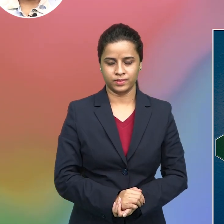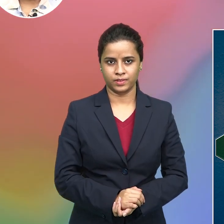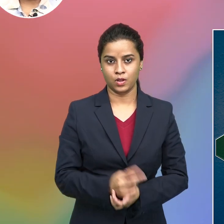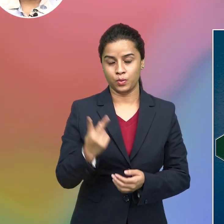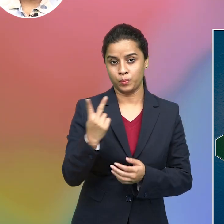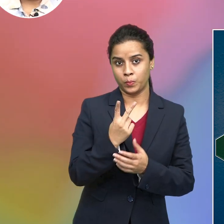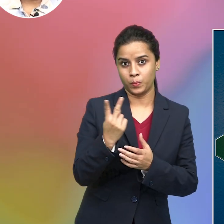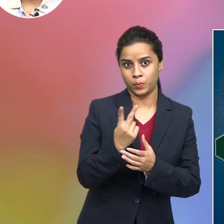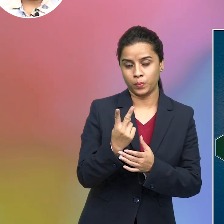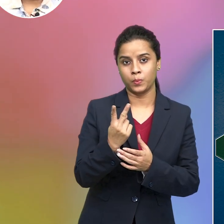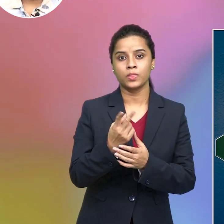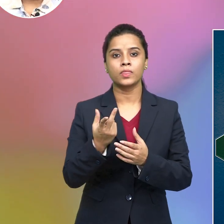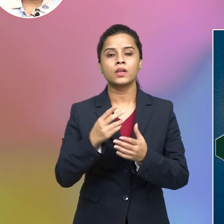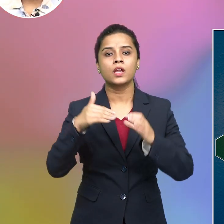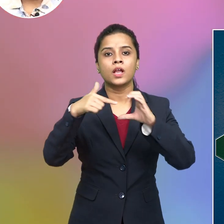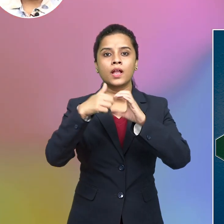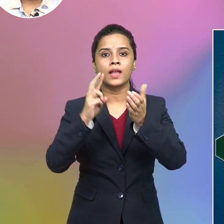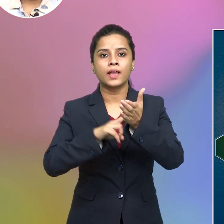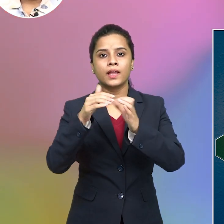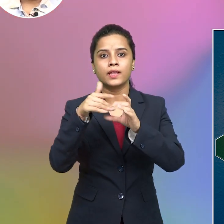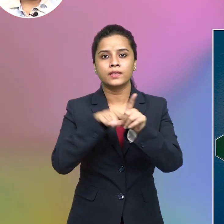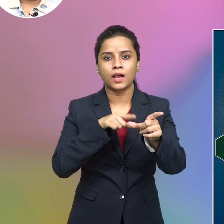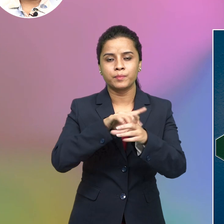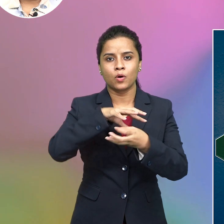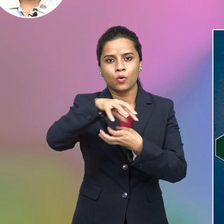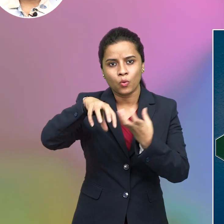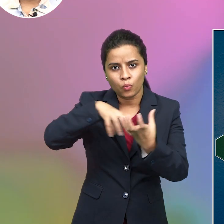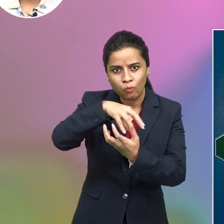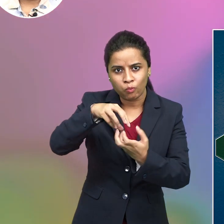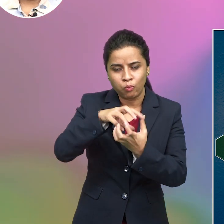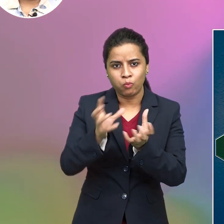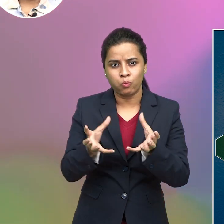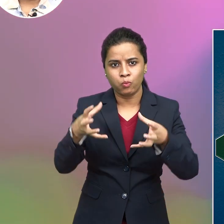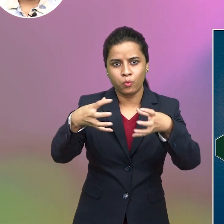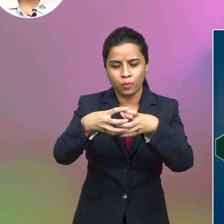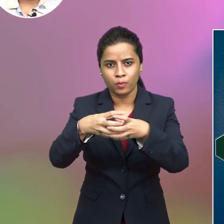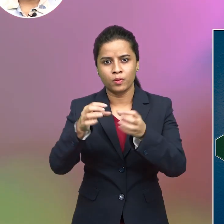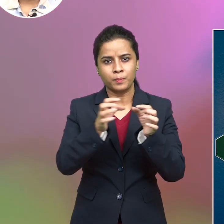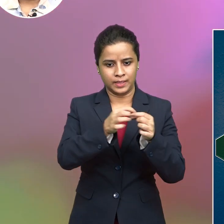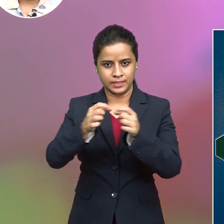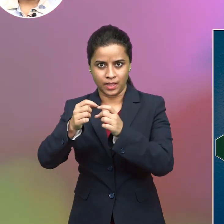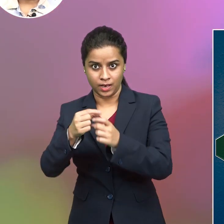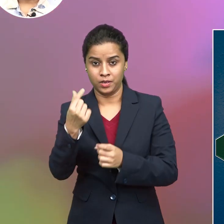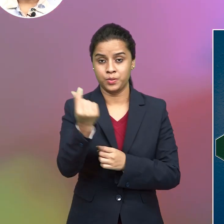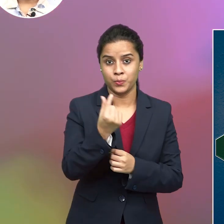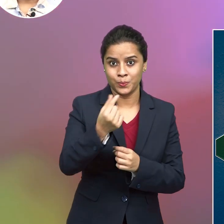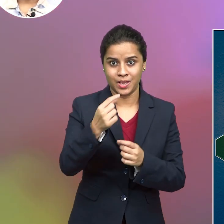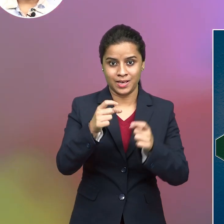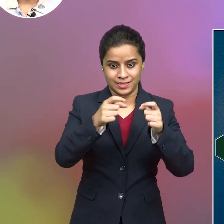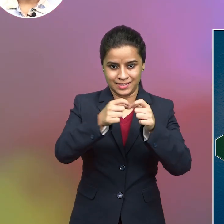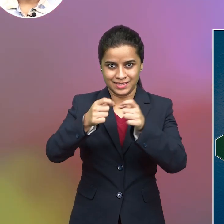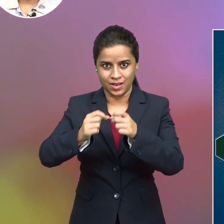Both enzymes are formed in the cells and used in cellular respiration.